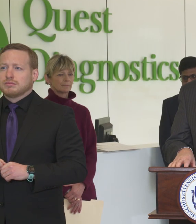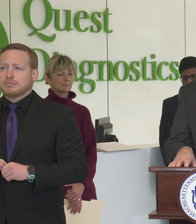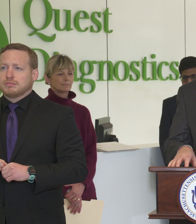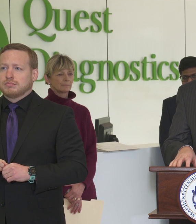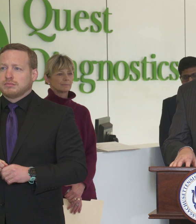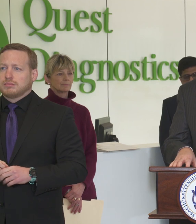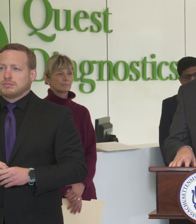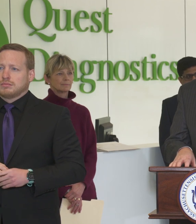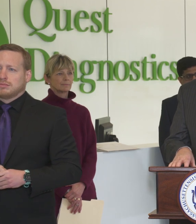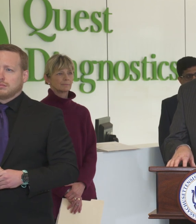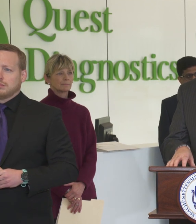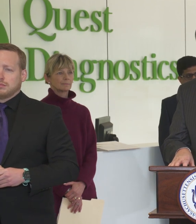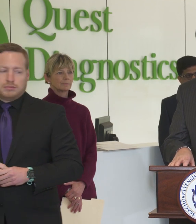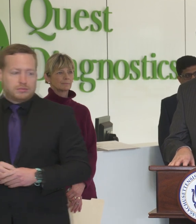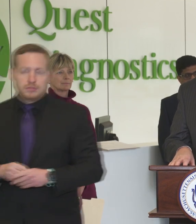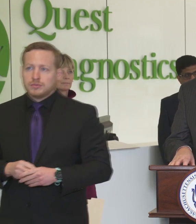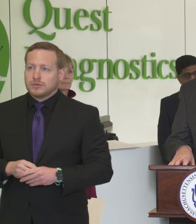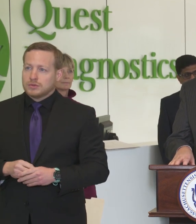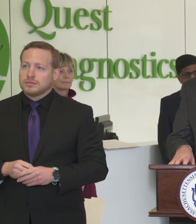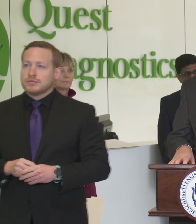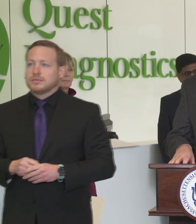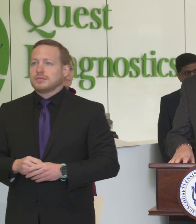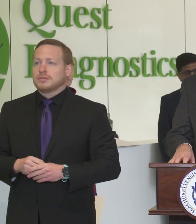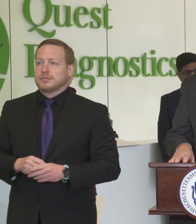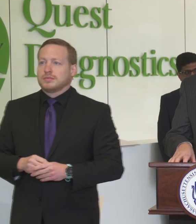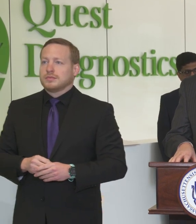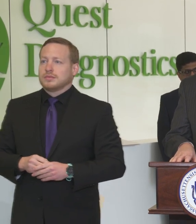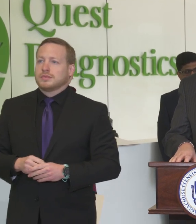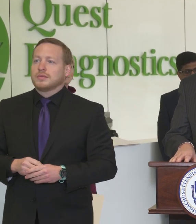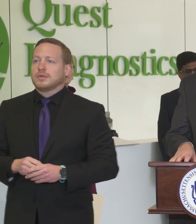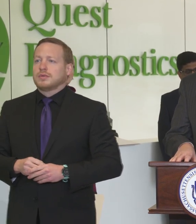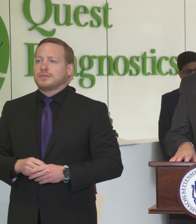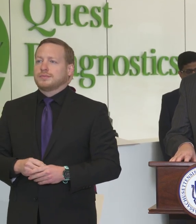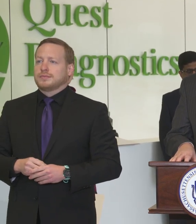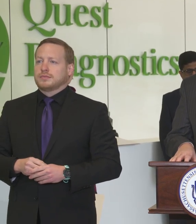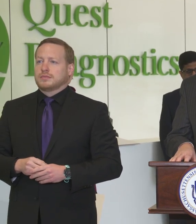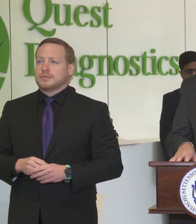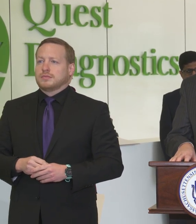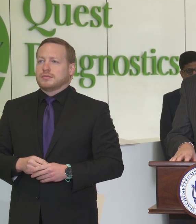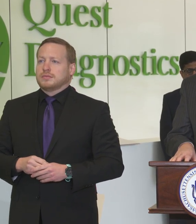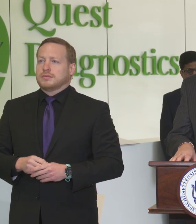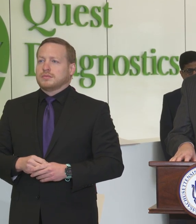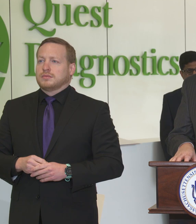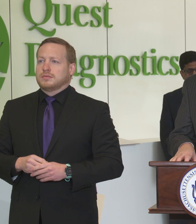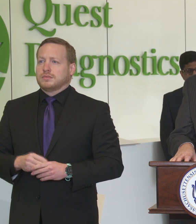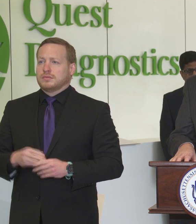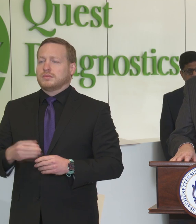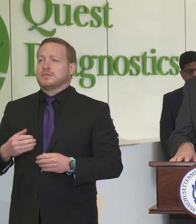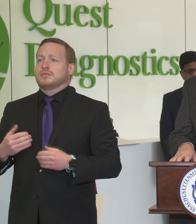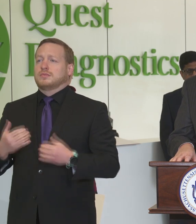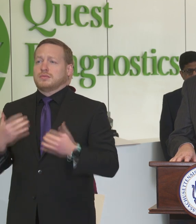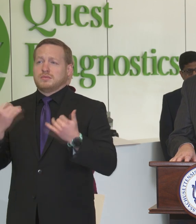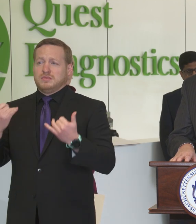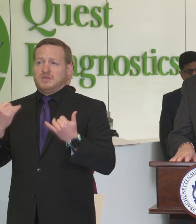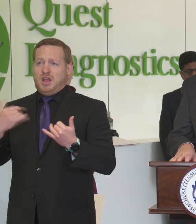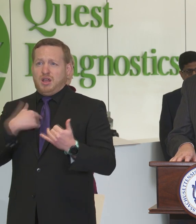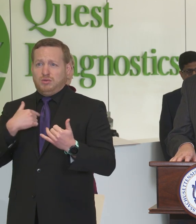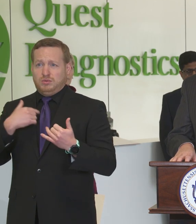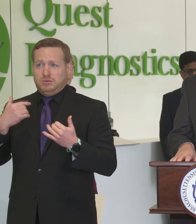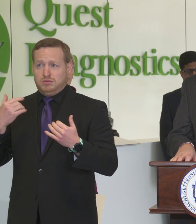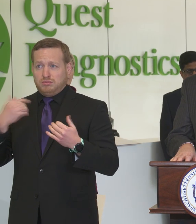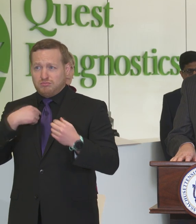Diagnostics, which we have in 12 other facilities. So as we speak, our volumes, our capacity for